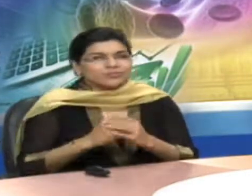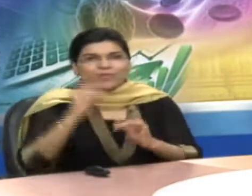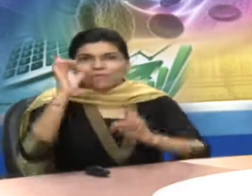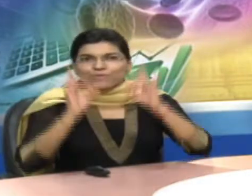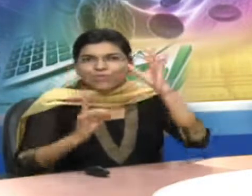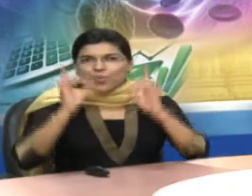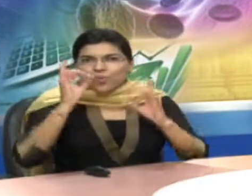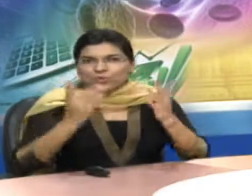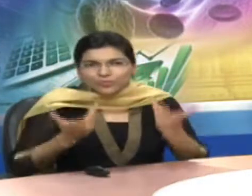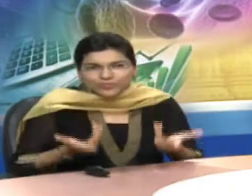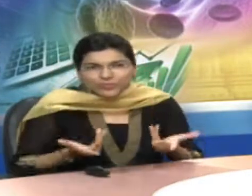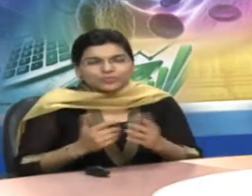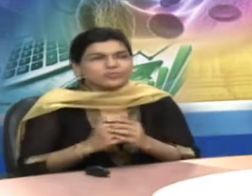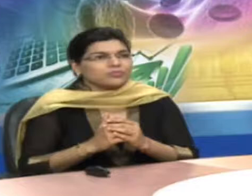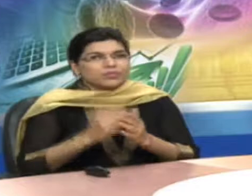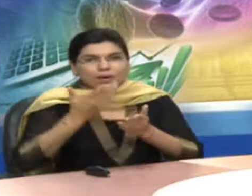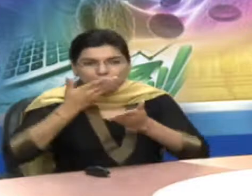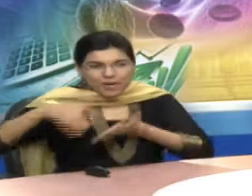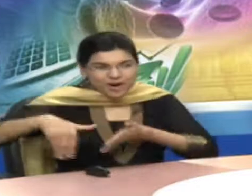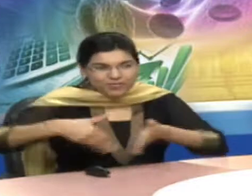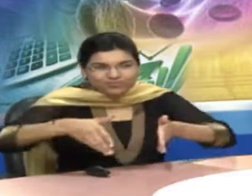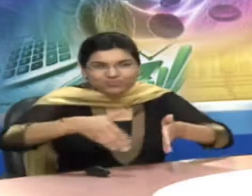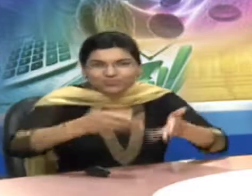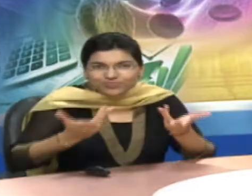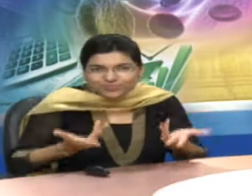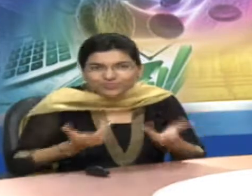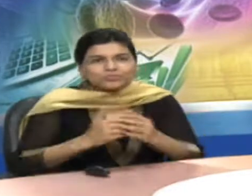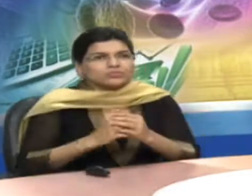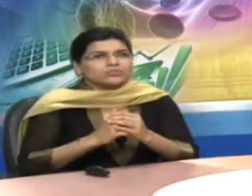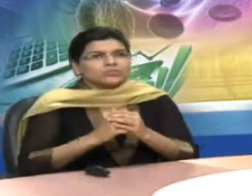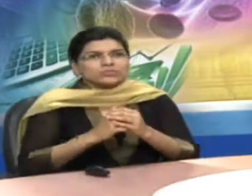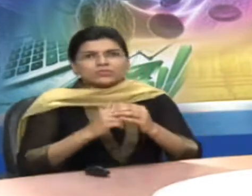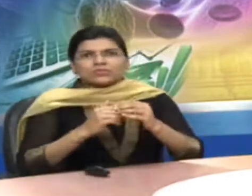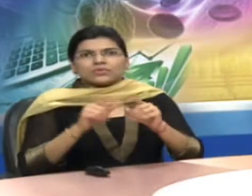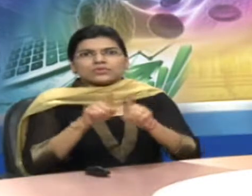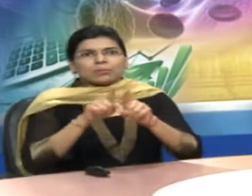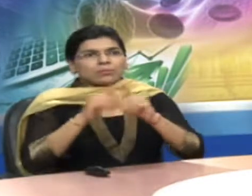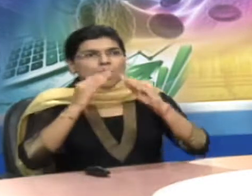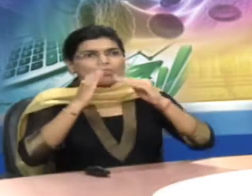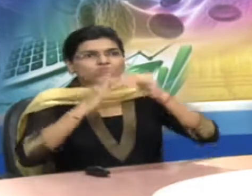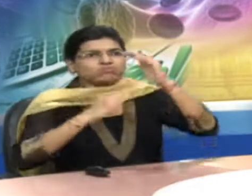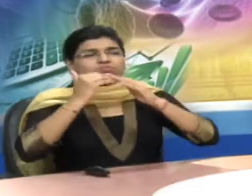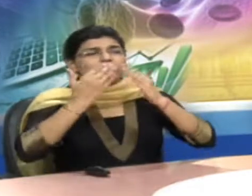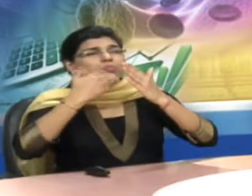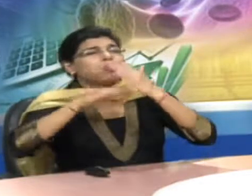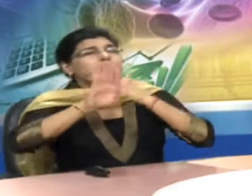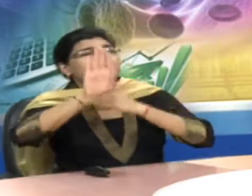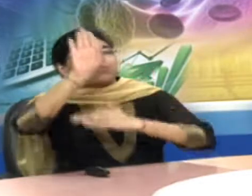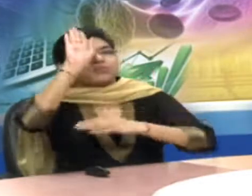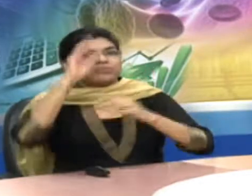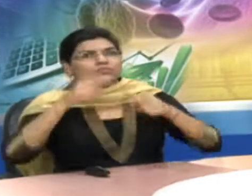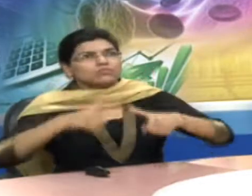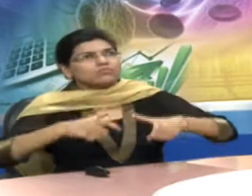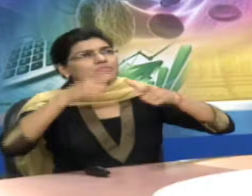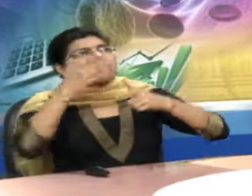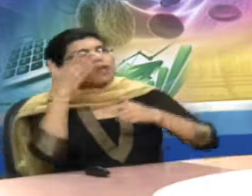and forests and the great rivers and also the old